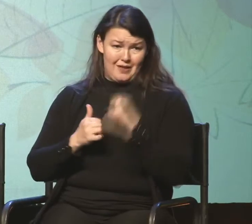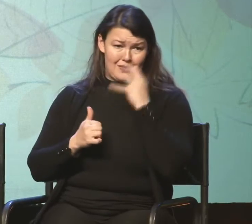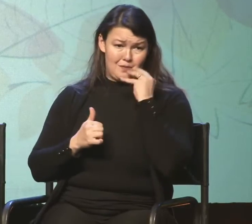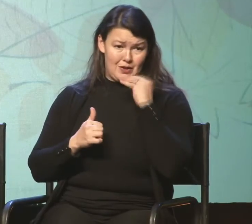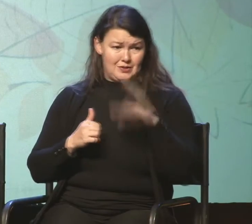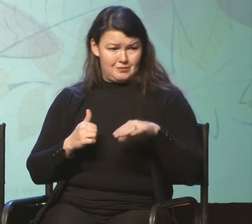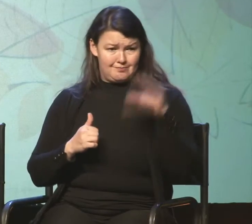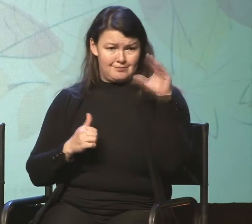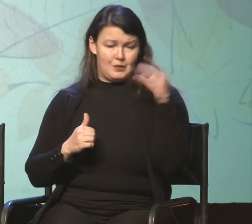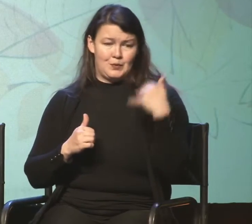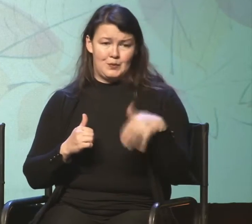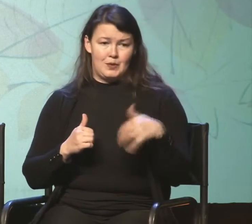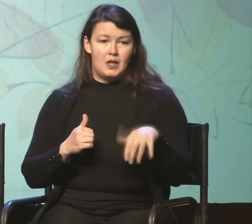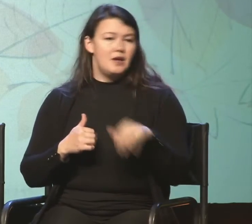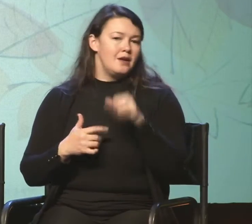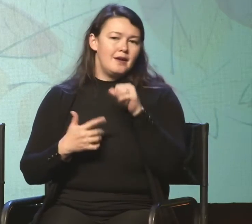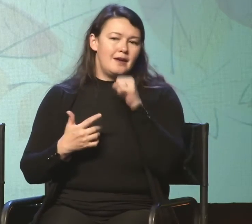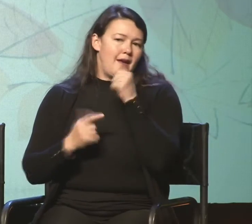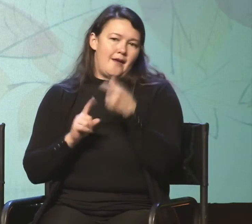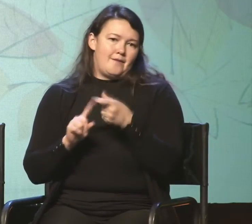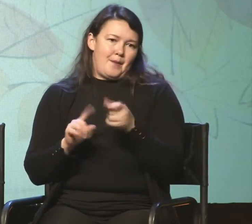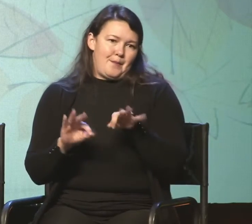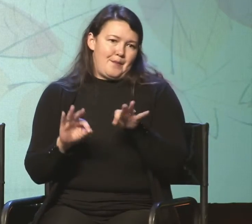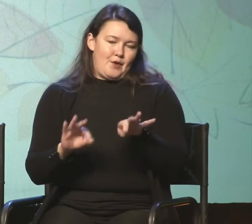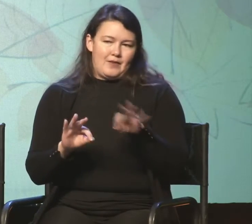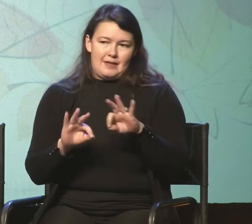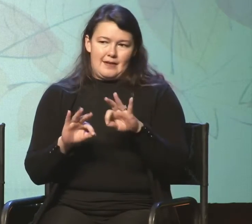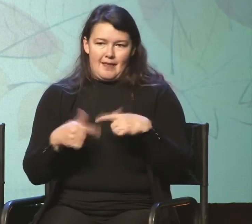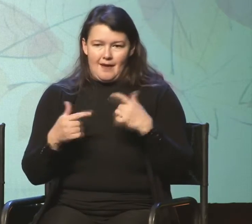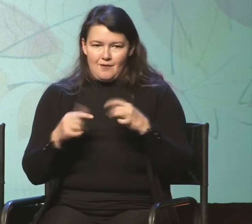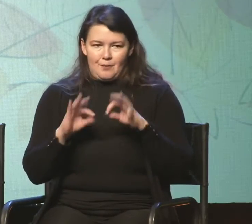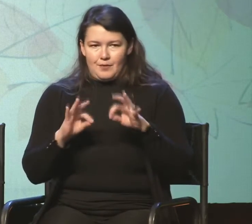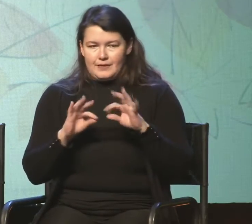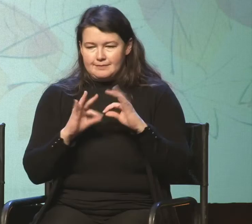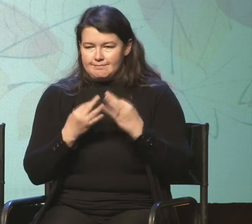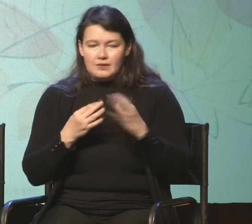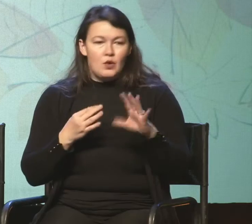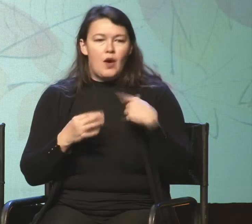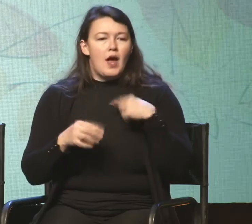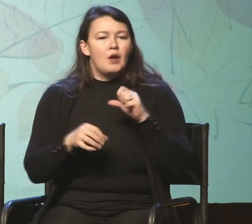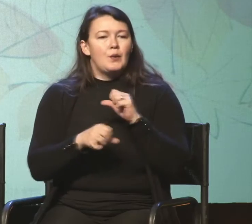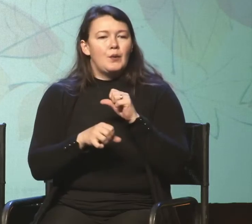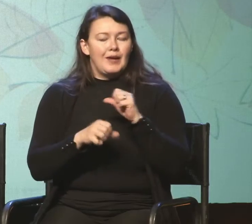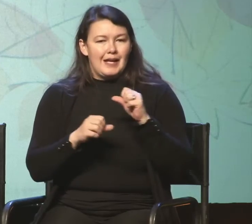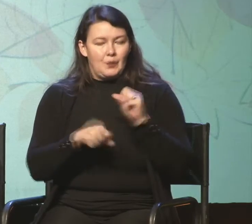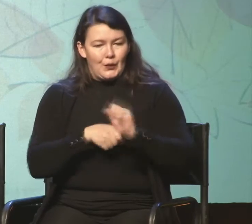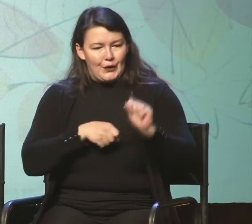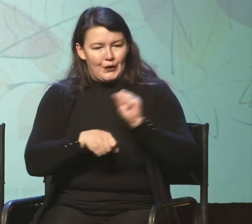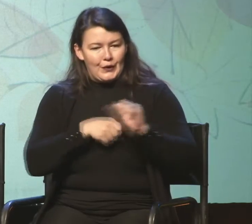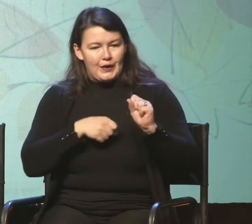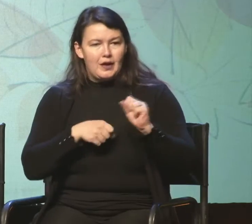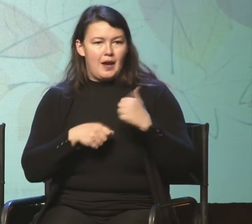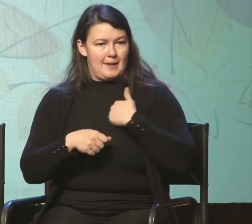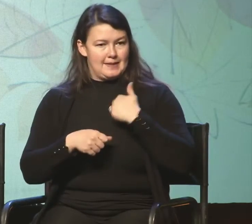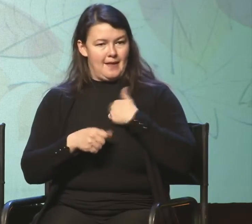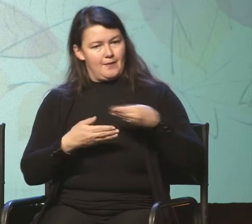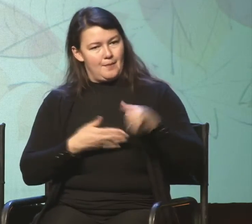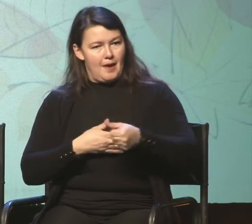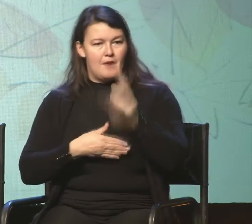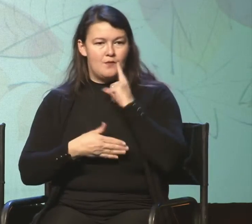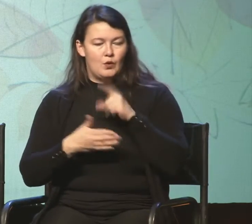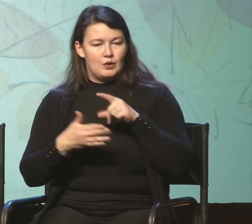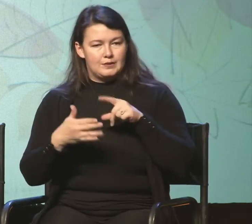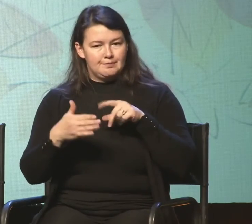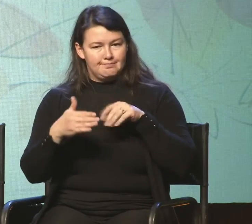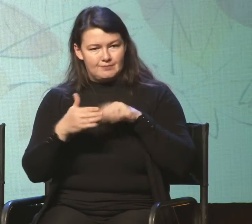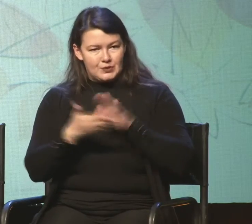and such, so it's not like I came from this perfect life, and, I had to work my way up and put myself through school as an adult